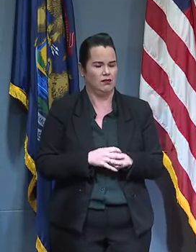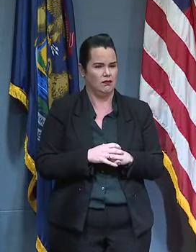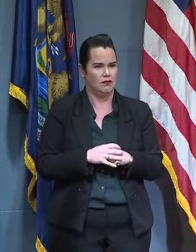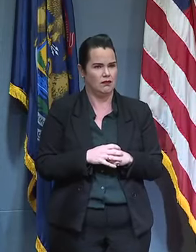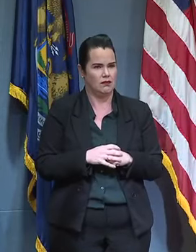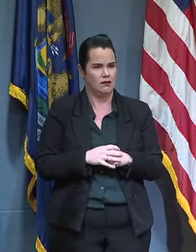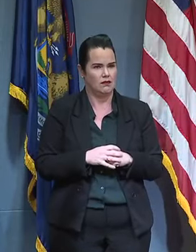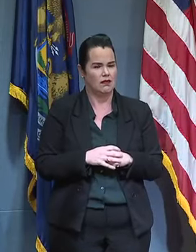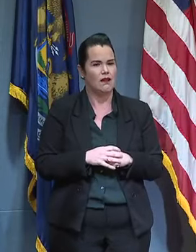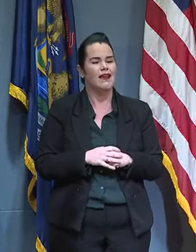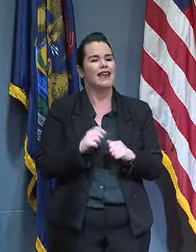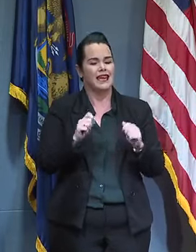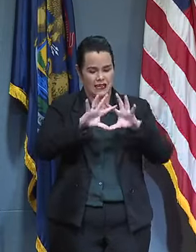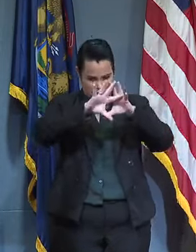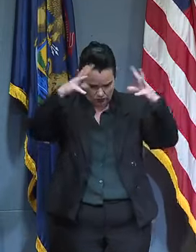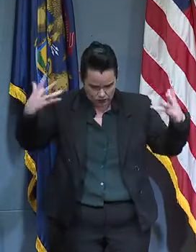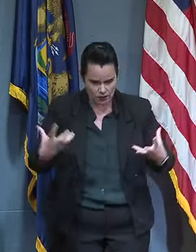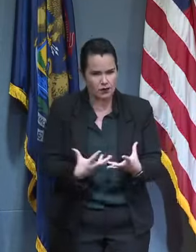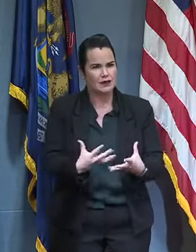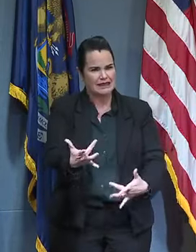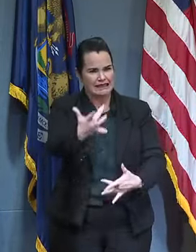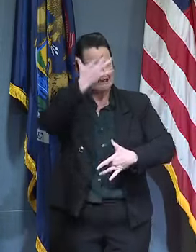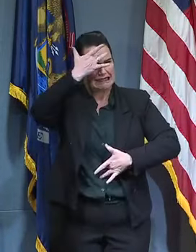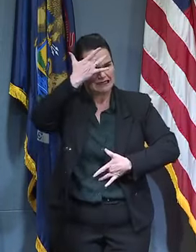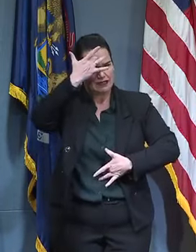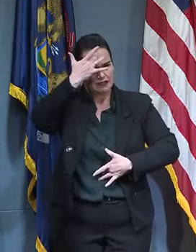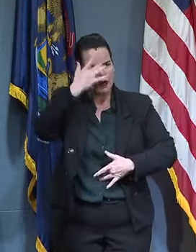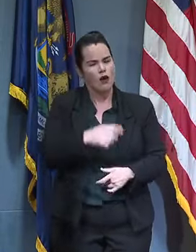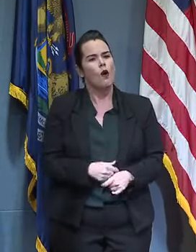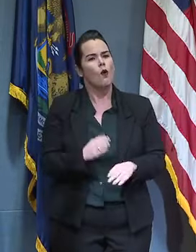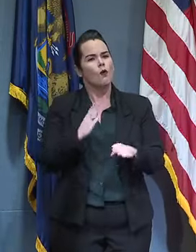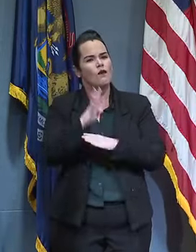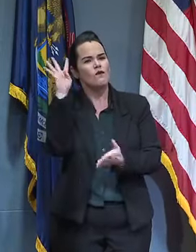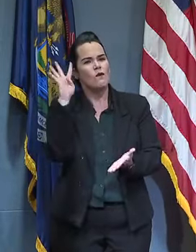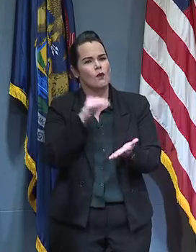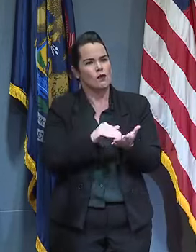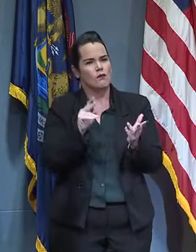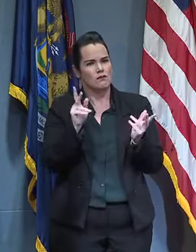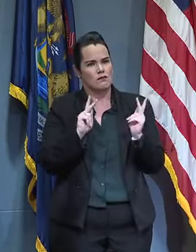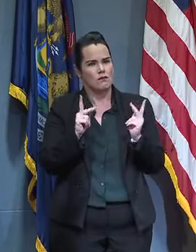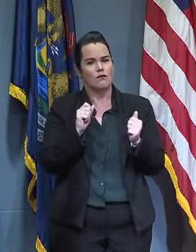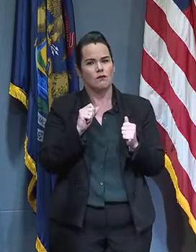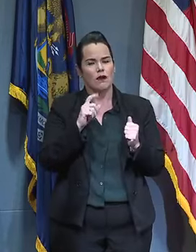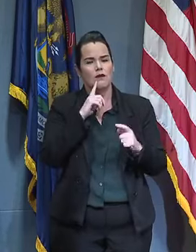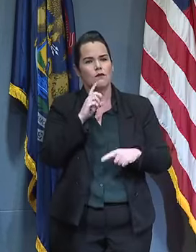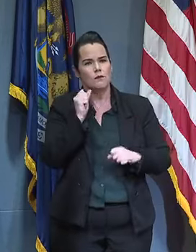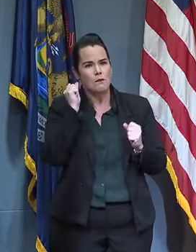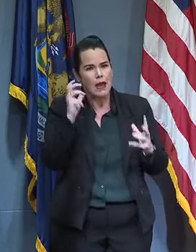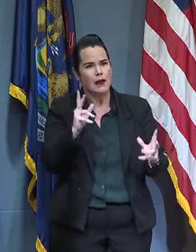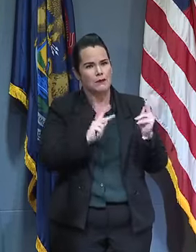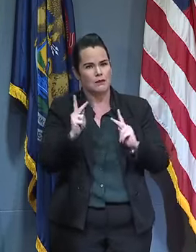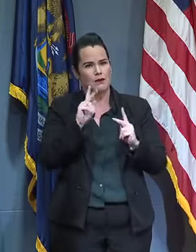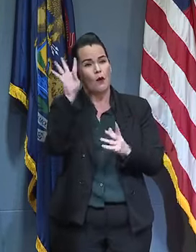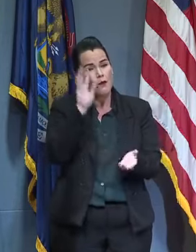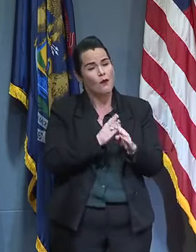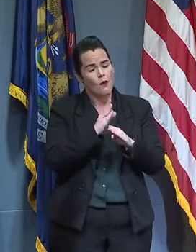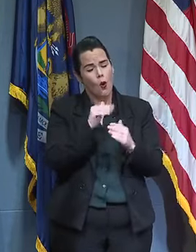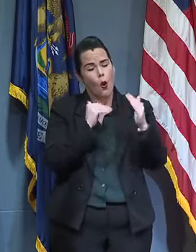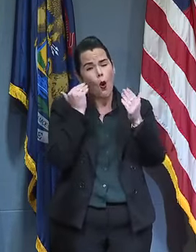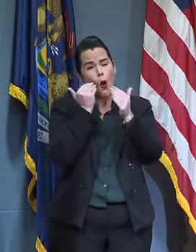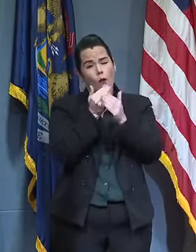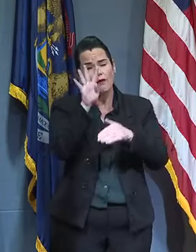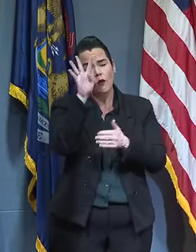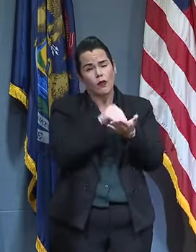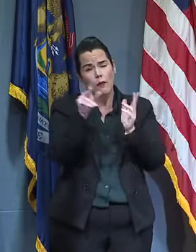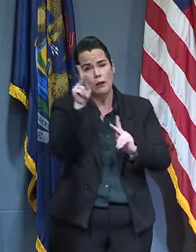almost 4,000 people in our state. More people have died in Michigan from COVID-19 than died during the whole Vietnam conflict. The